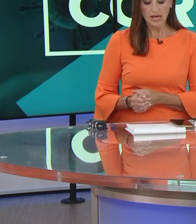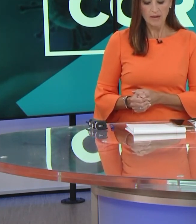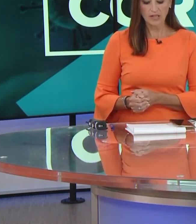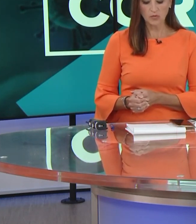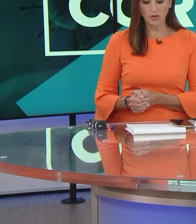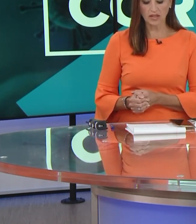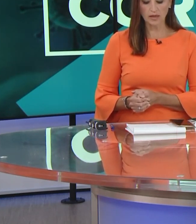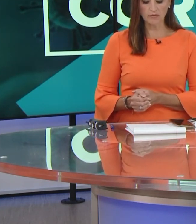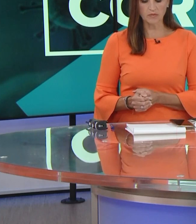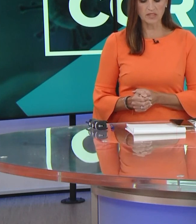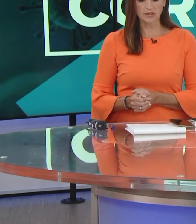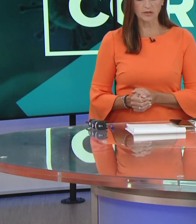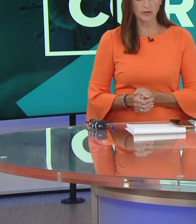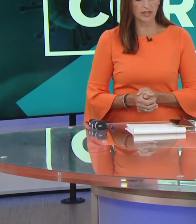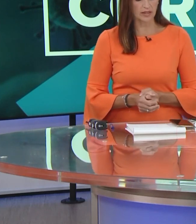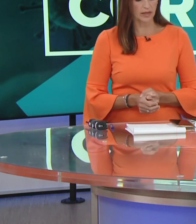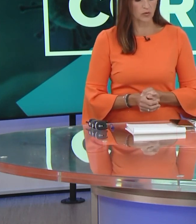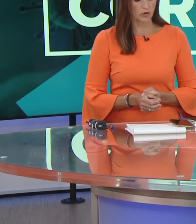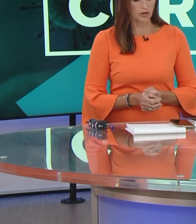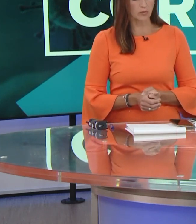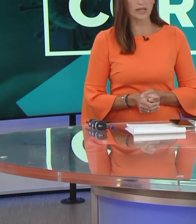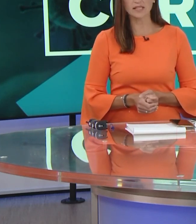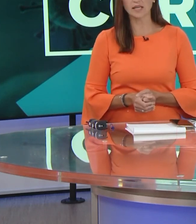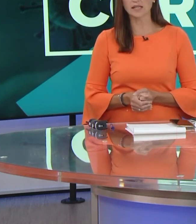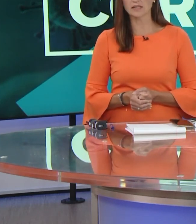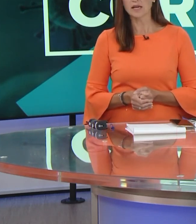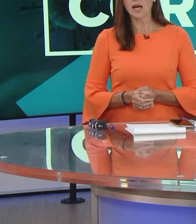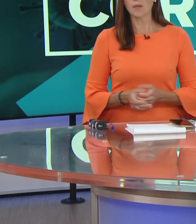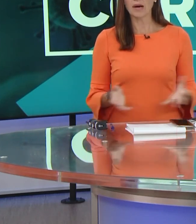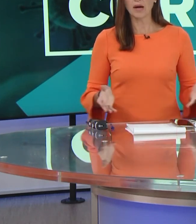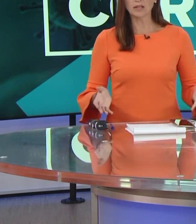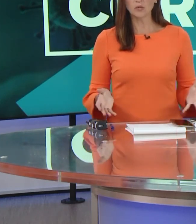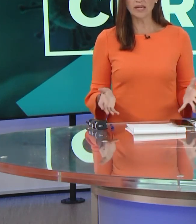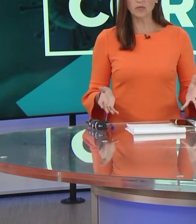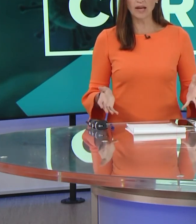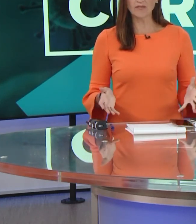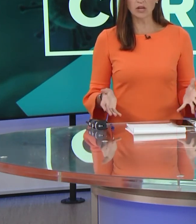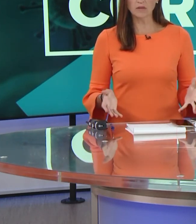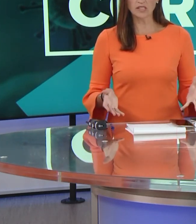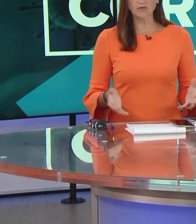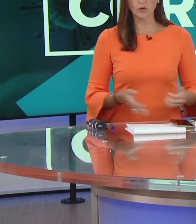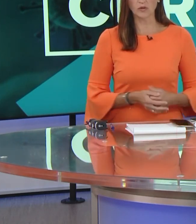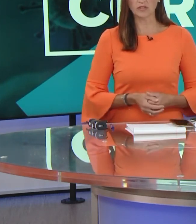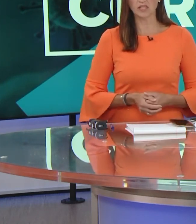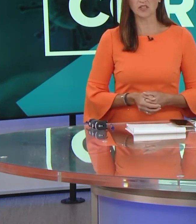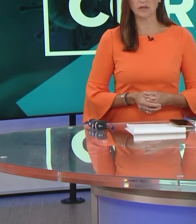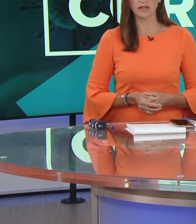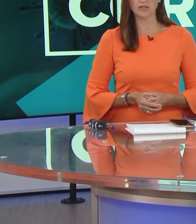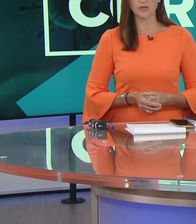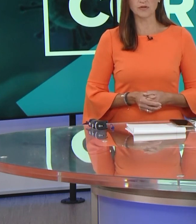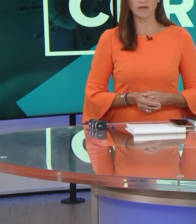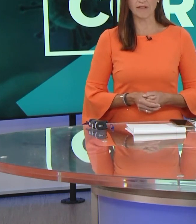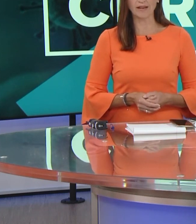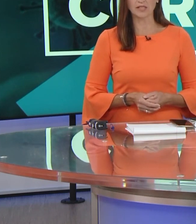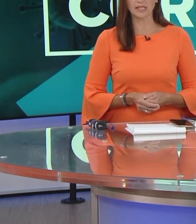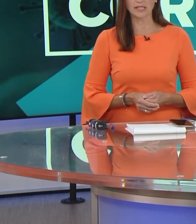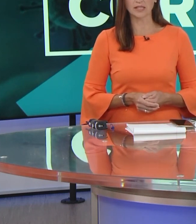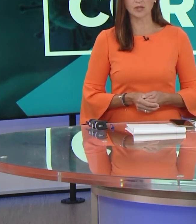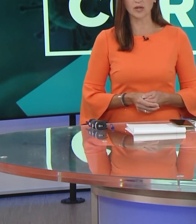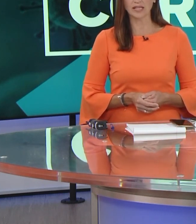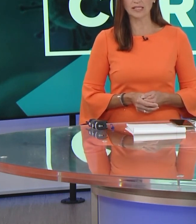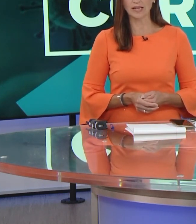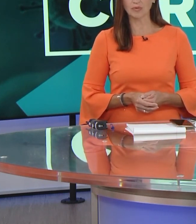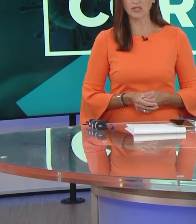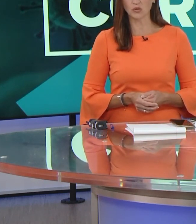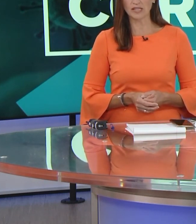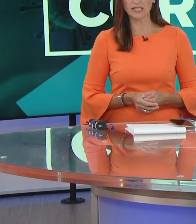state. Much more to come from this, including a word on what he says about Halloween. And we'll have all of this for you on THV 11 News at 5, 6,